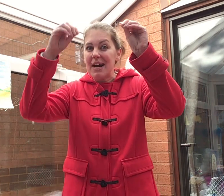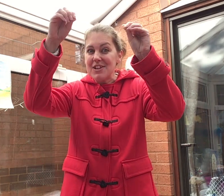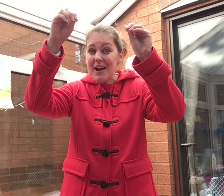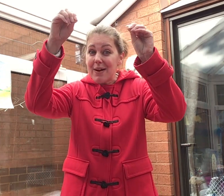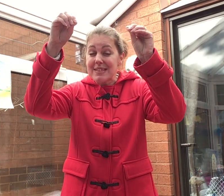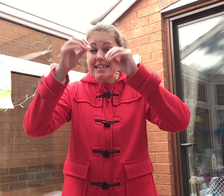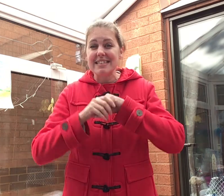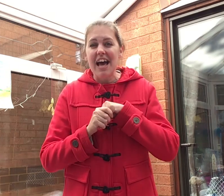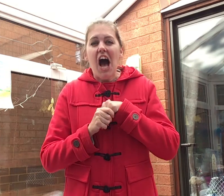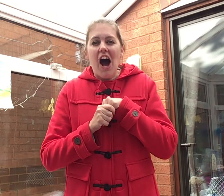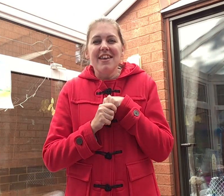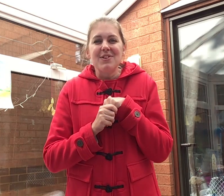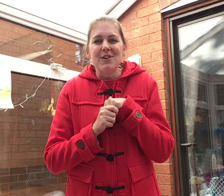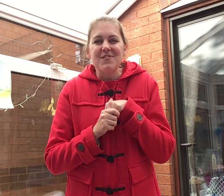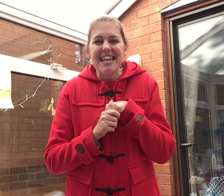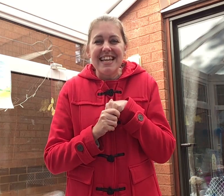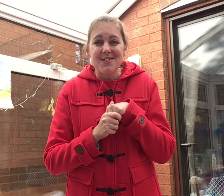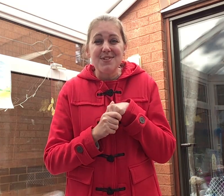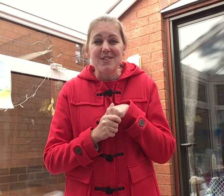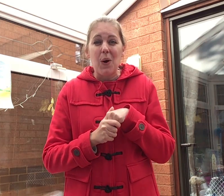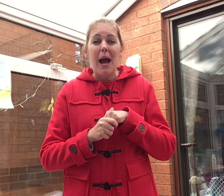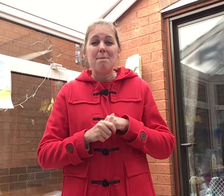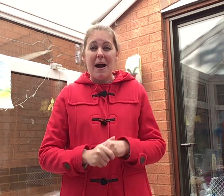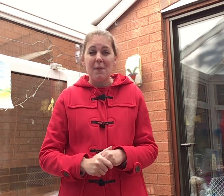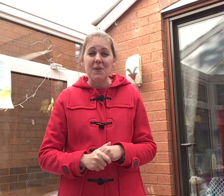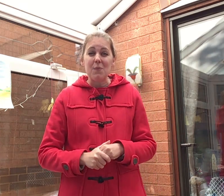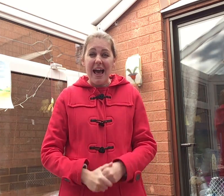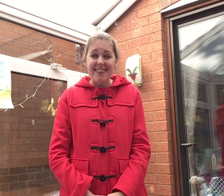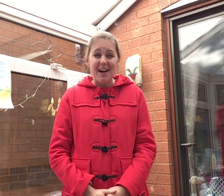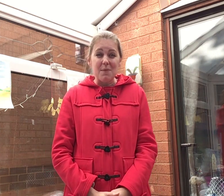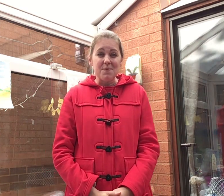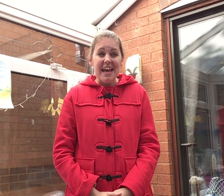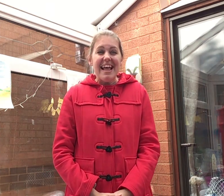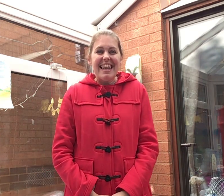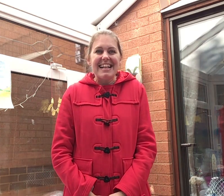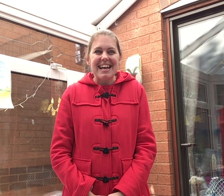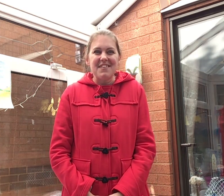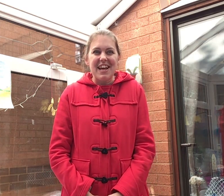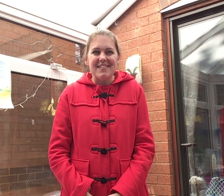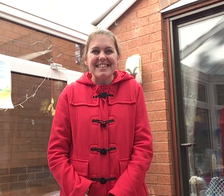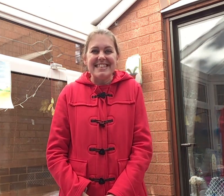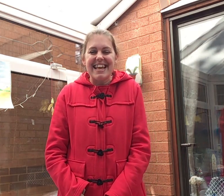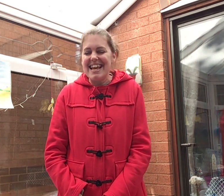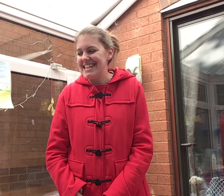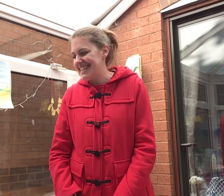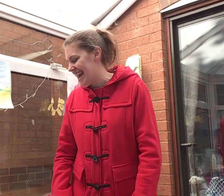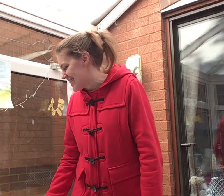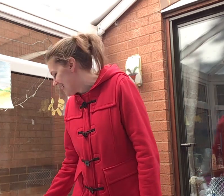my trousers I thought of a little song about the weather. Let's have a go at singing it together.